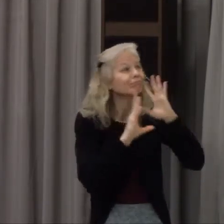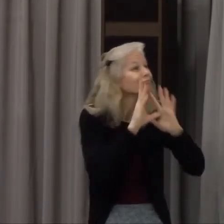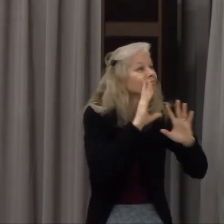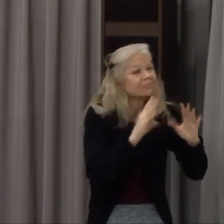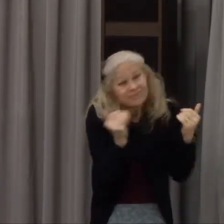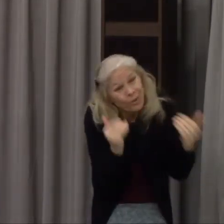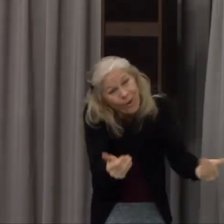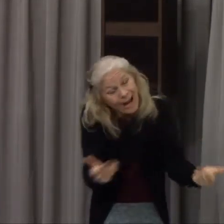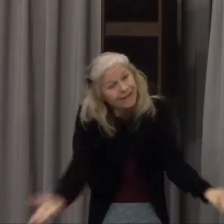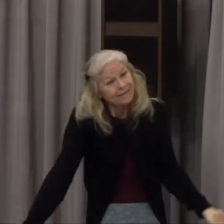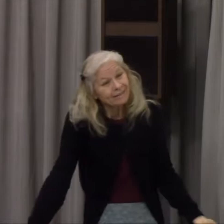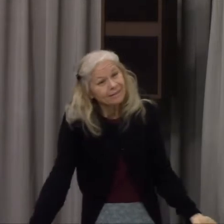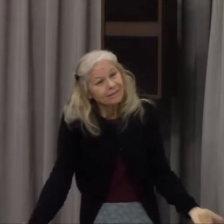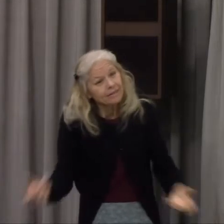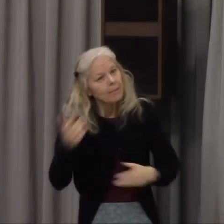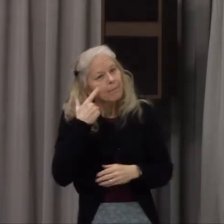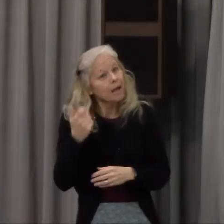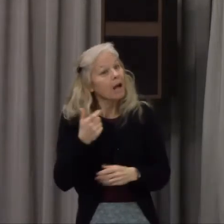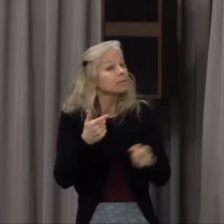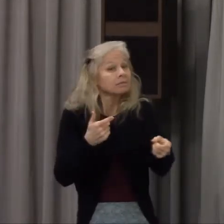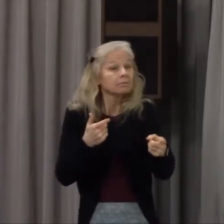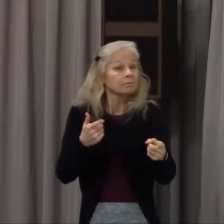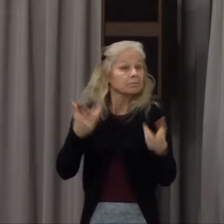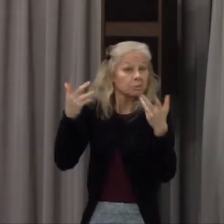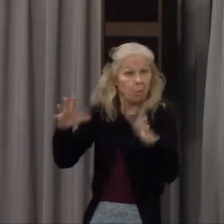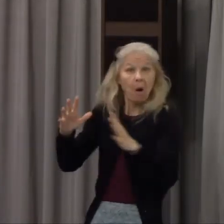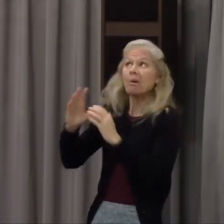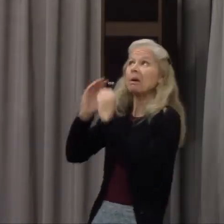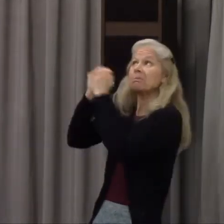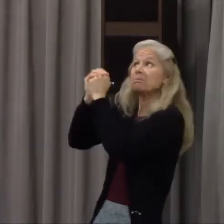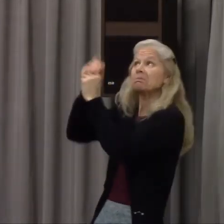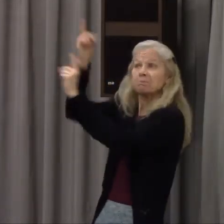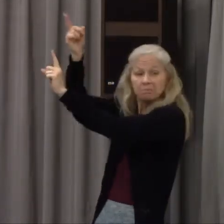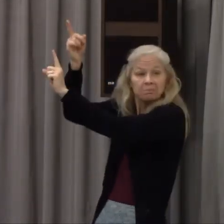you have a spirit and a flesh. You worship God with your spirit,